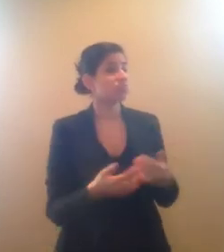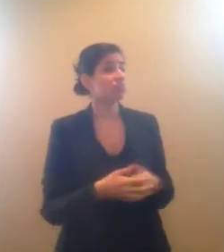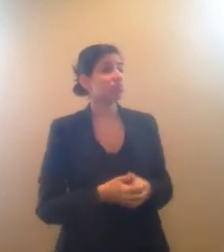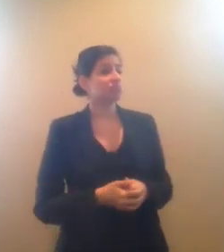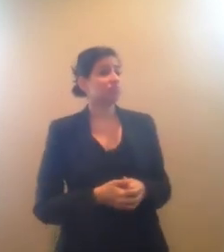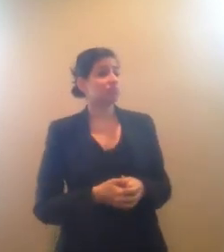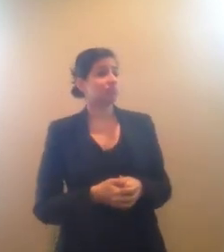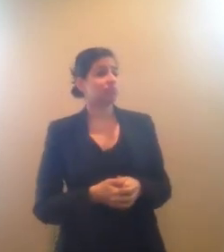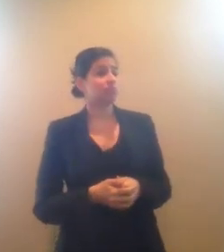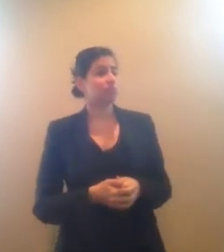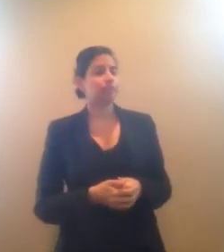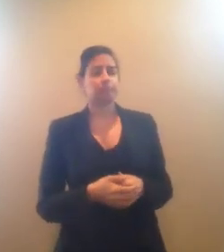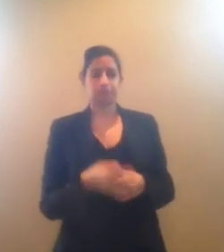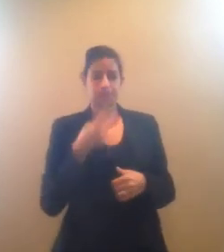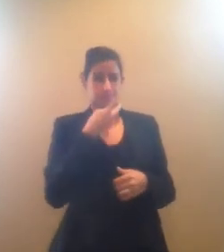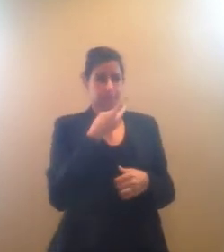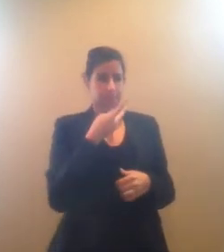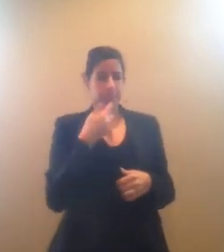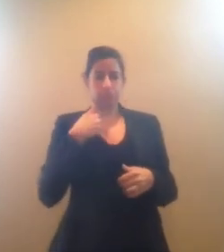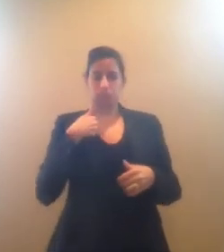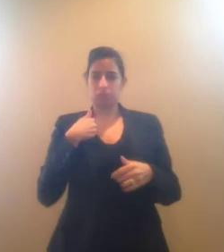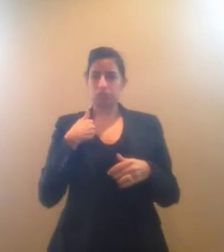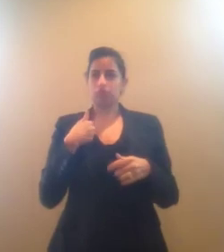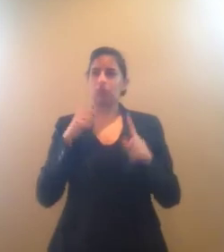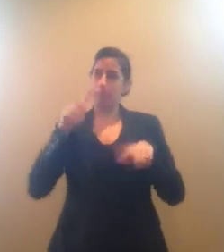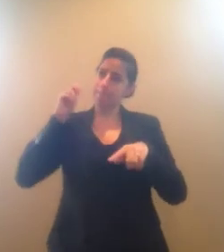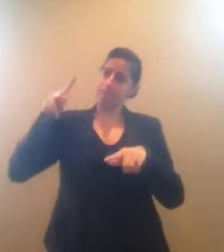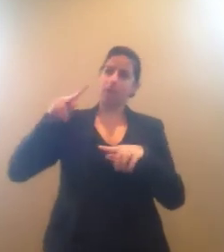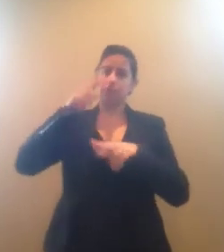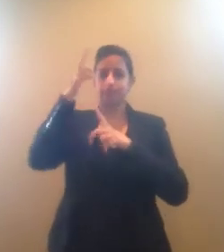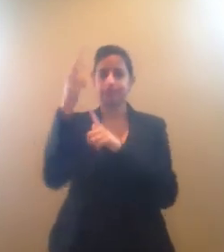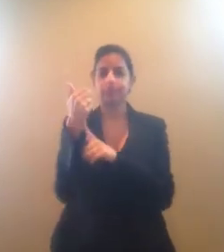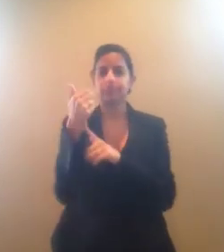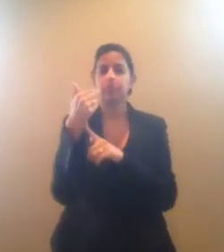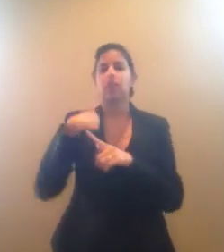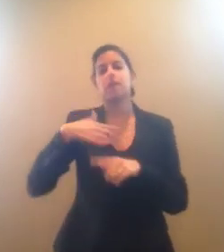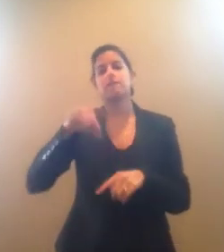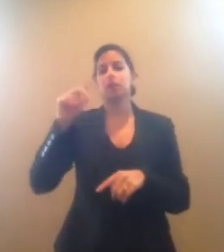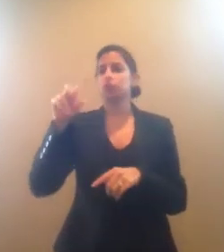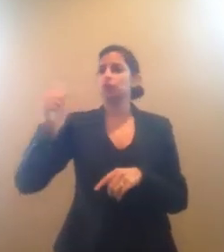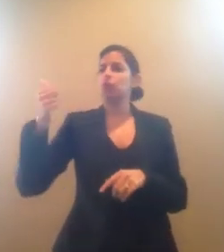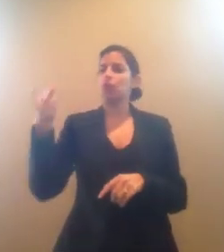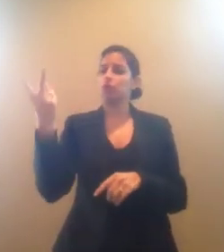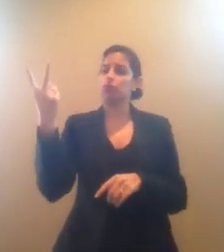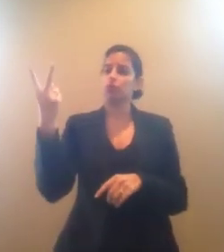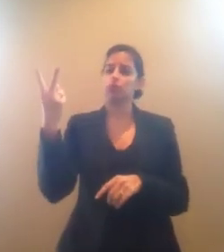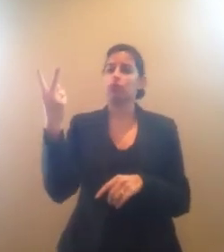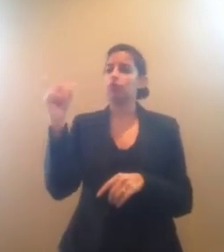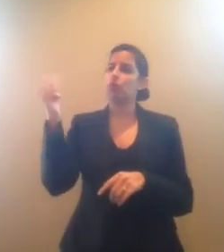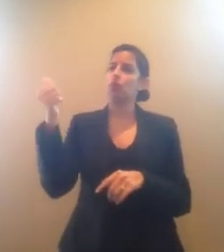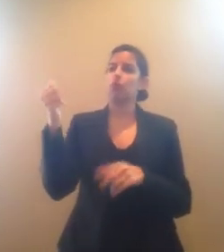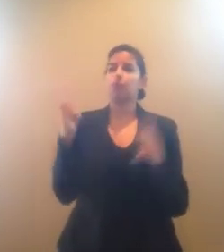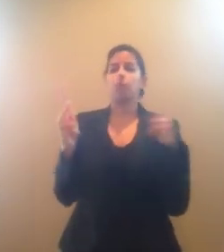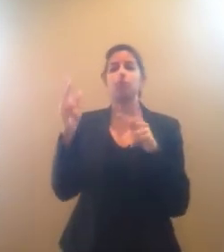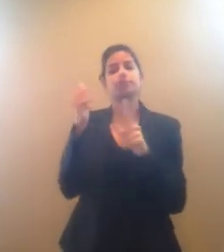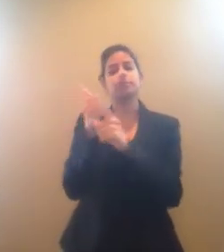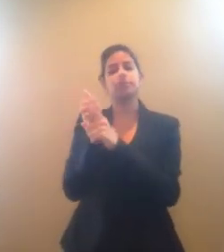I went to the hotel, and I found two older Amerasians, a girl whose mother had